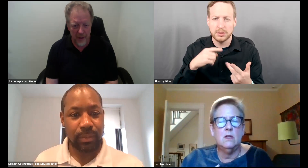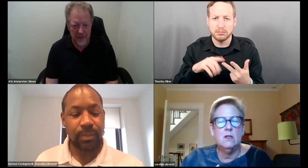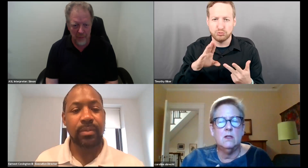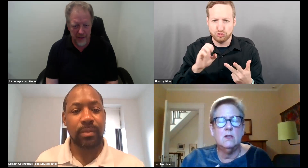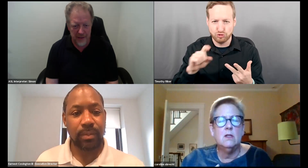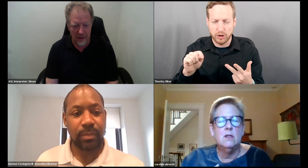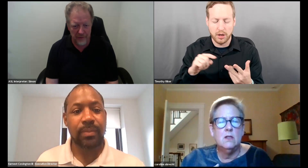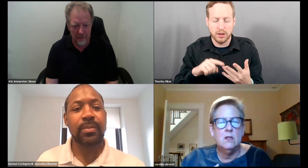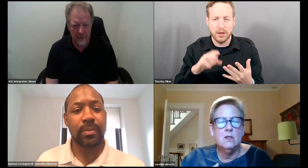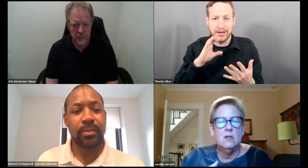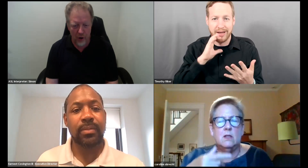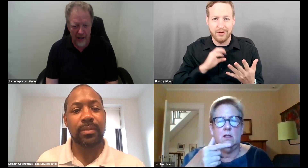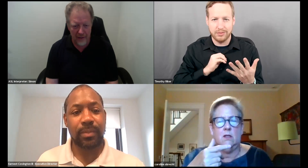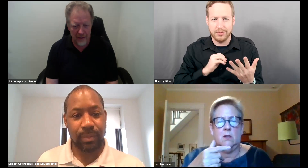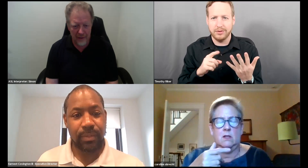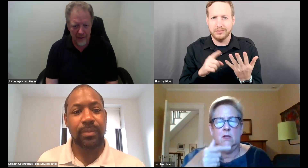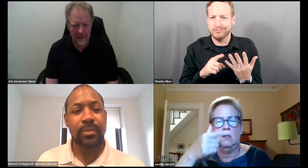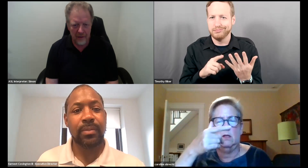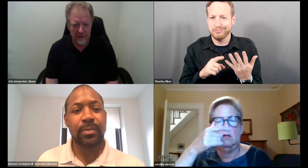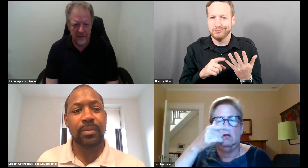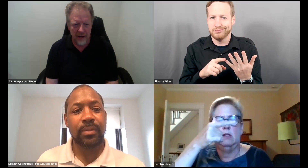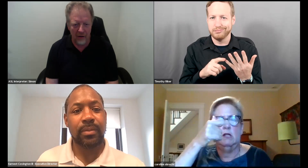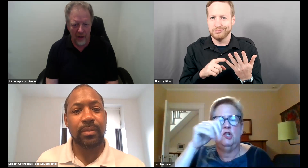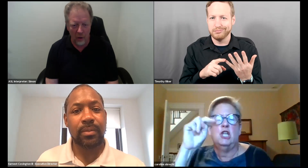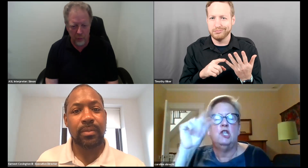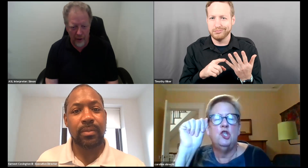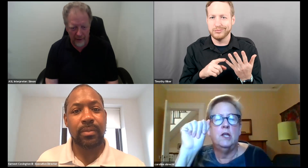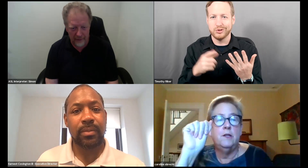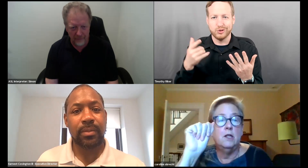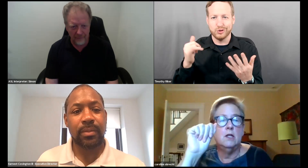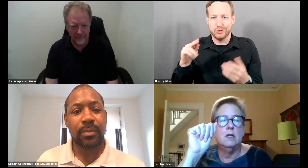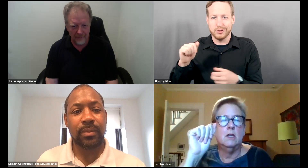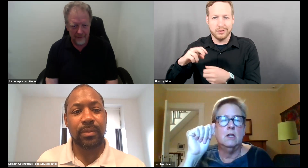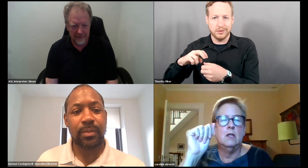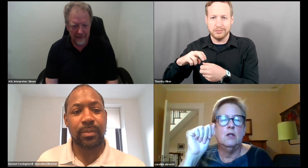there was Betsy, myself, Brett, Caroline Albright.